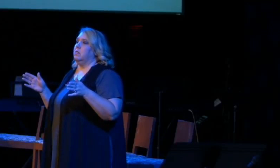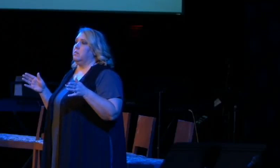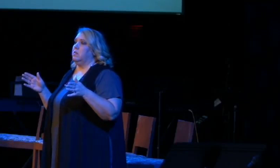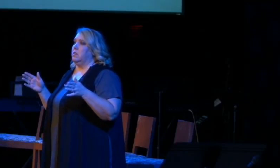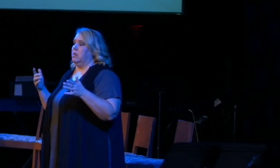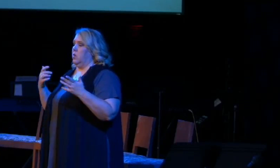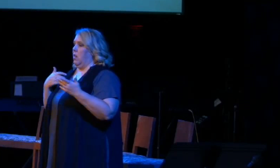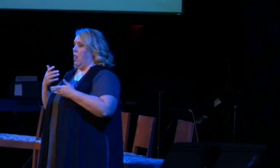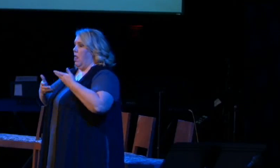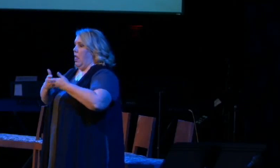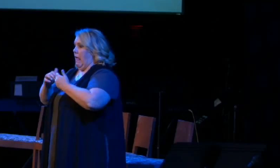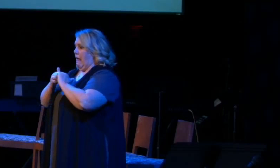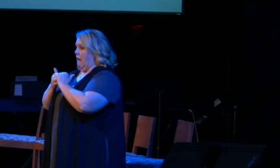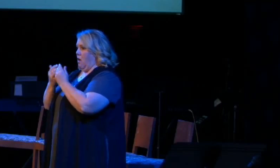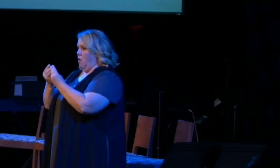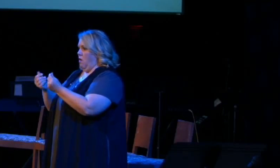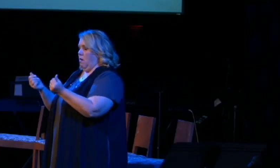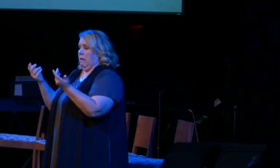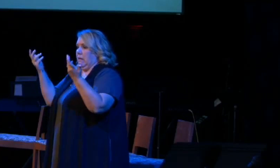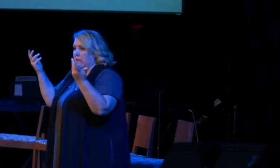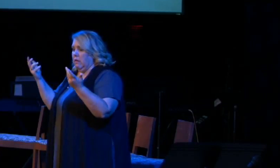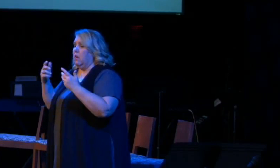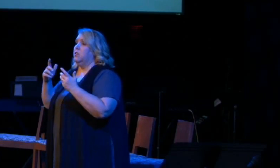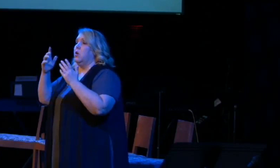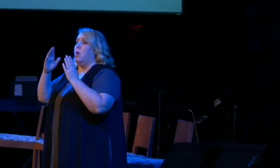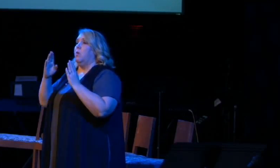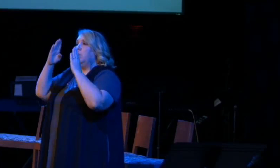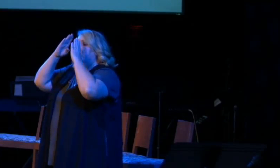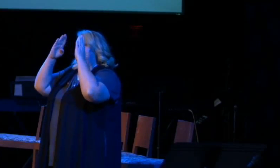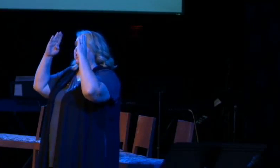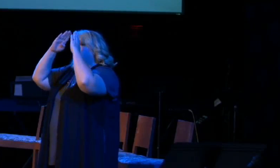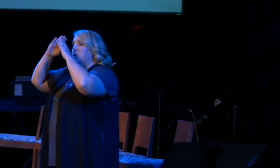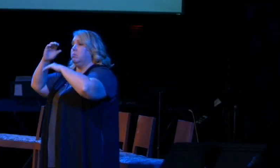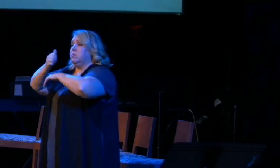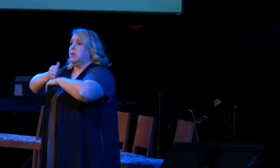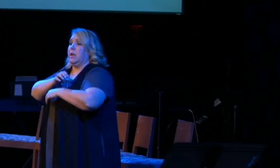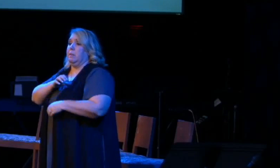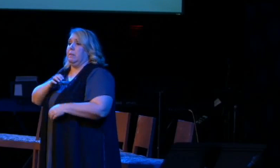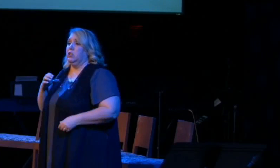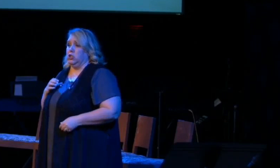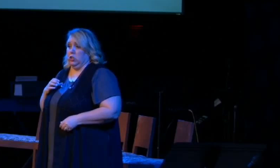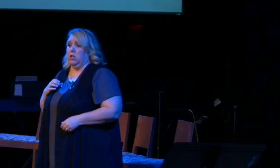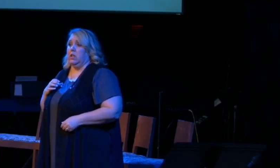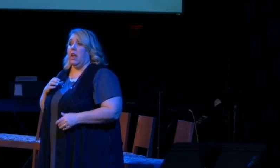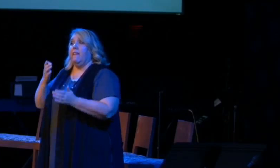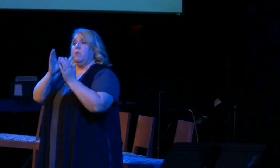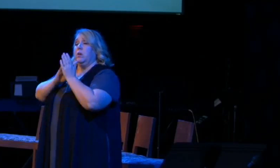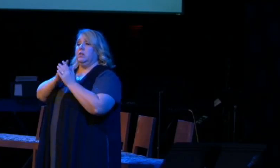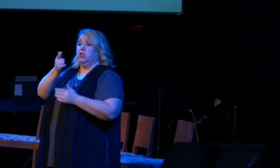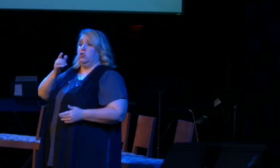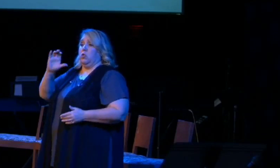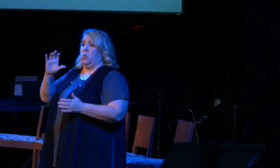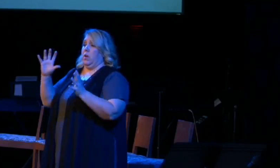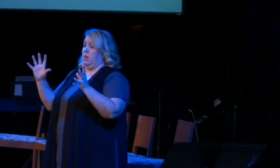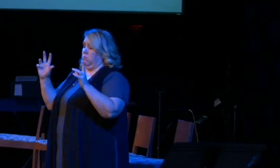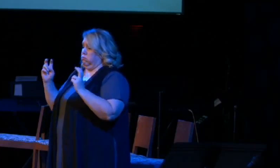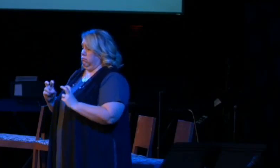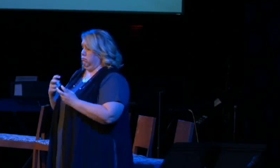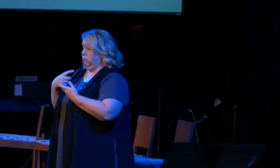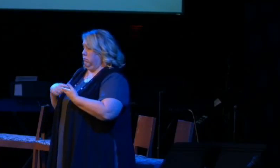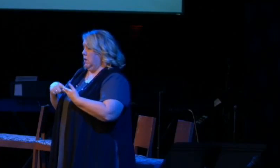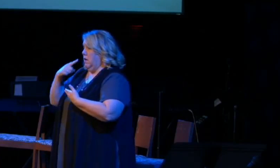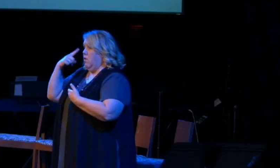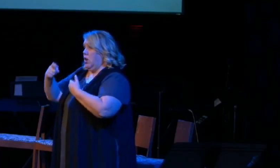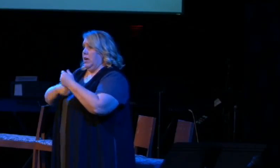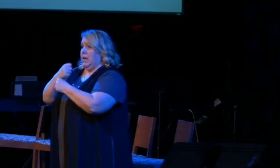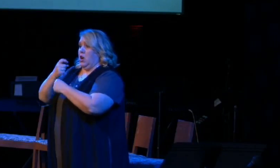impasse that has caused. So the bishops created a commission at the request of General Conference. We met for a year and a half,